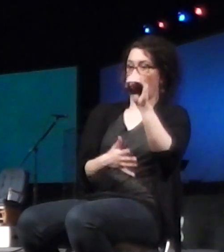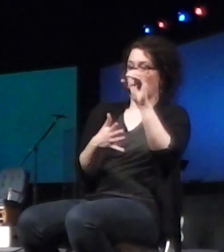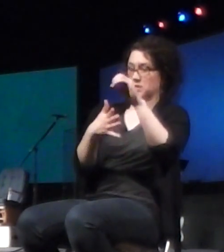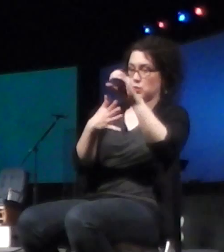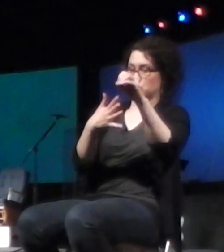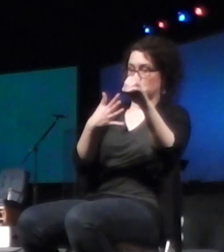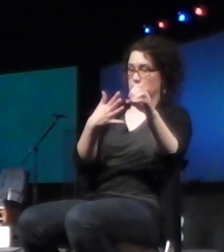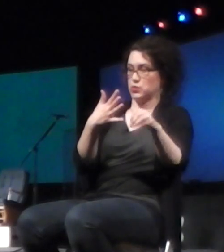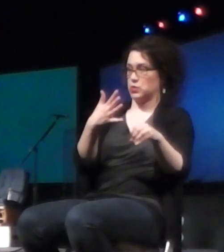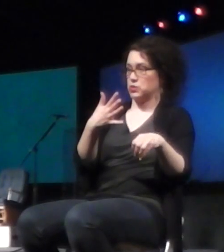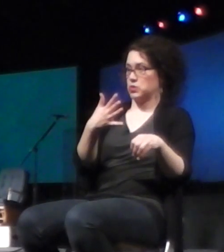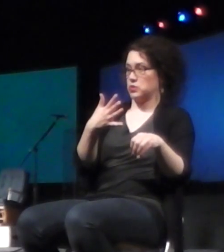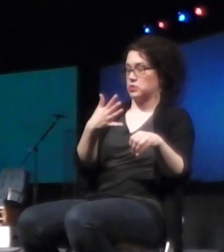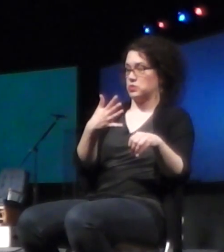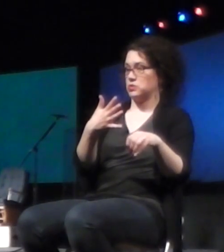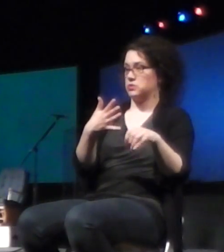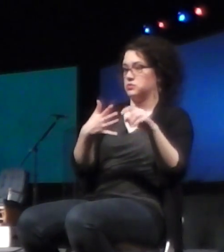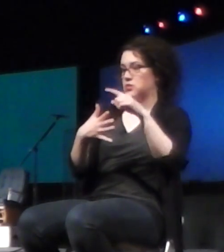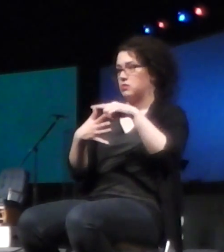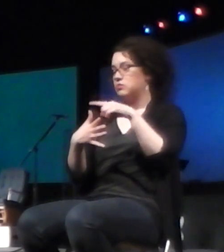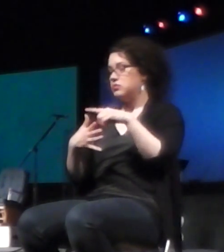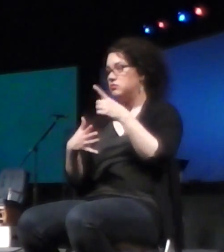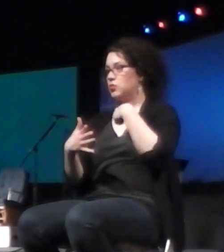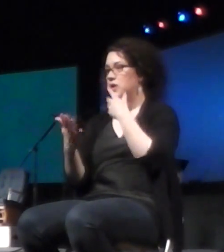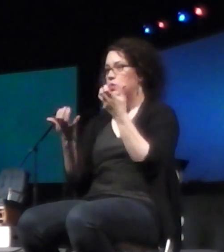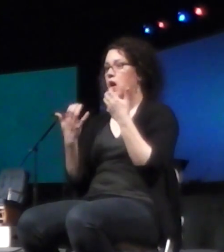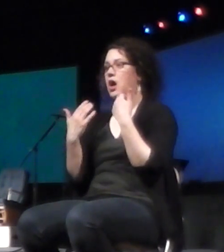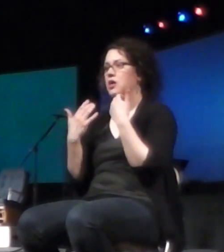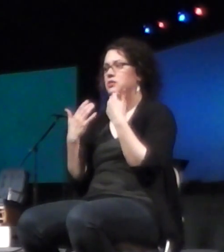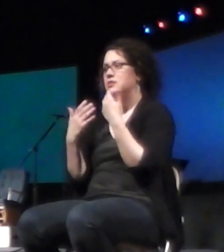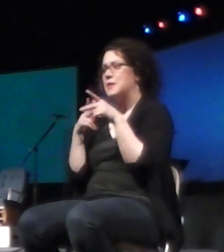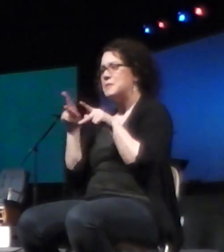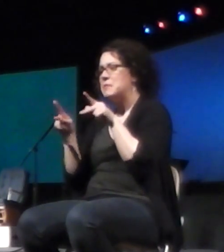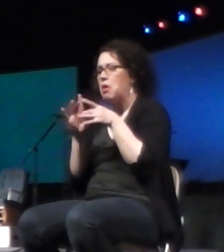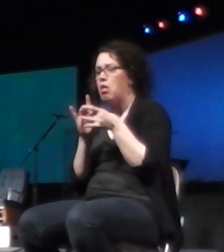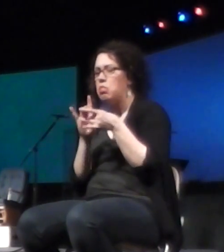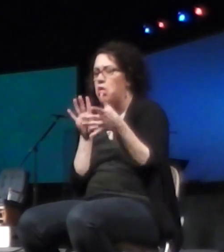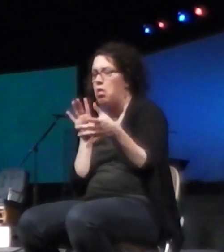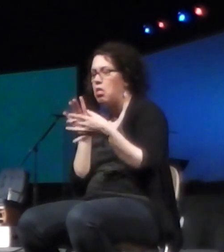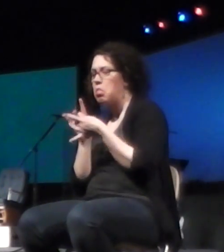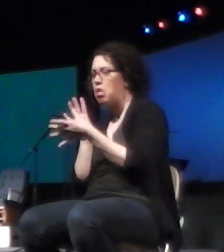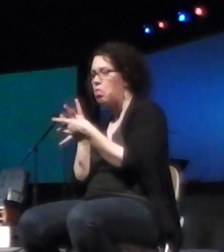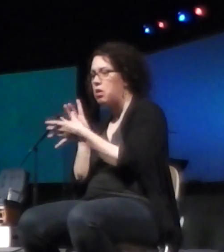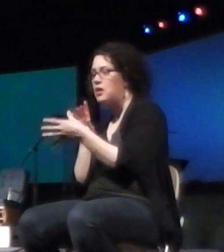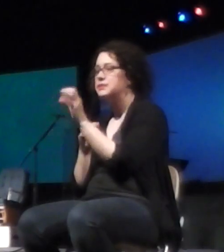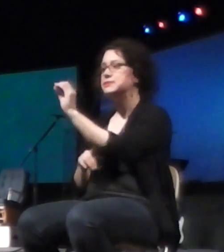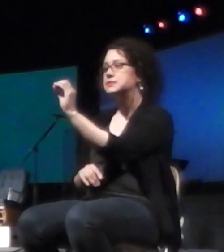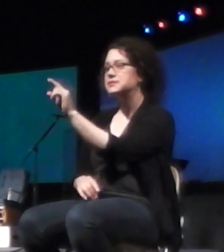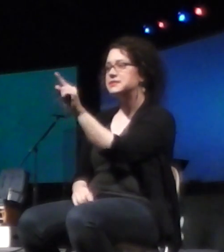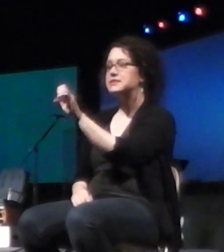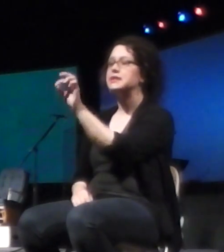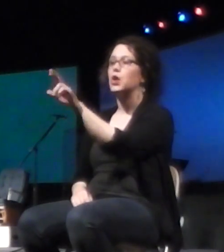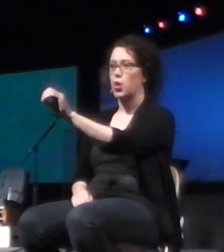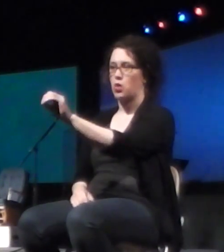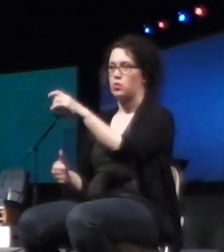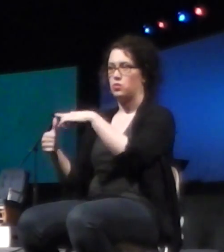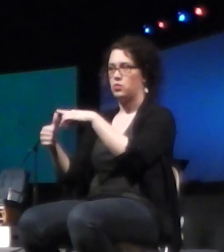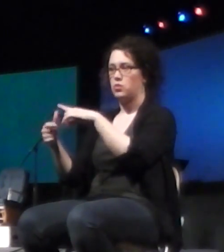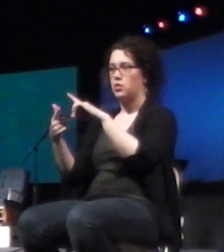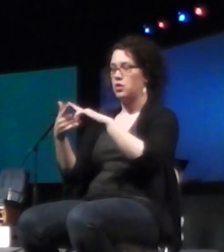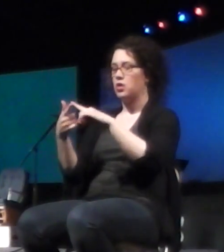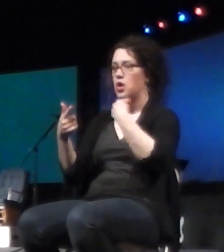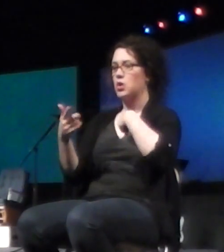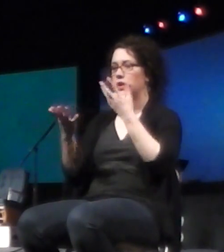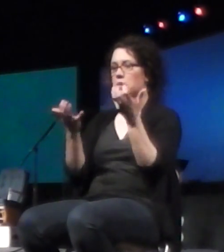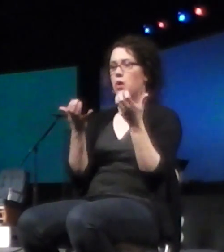talked about the 2 zeros of, we want to get to the point where we see 0 people unconnected in community, and we want to see 0 people